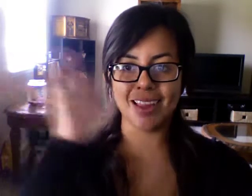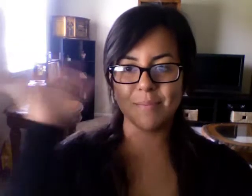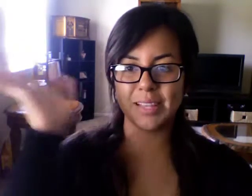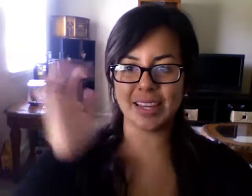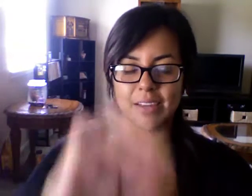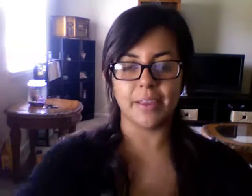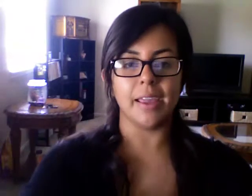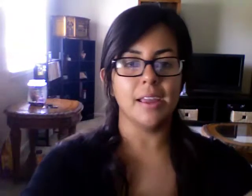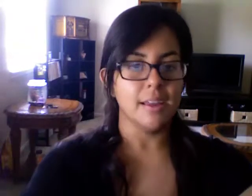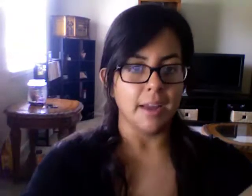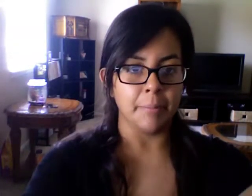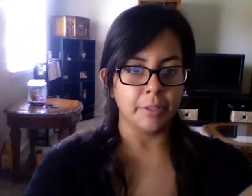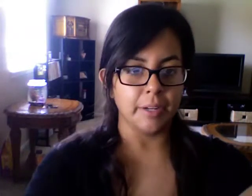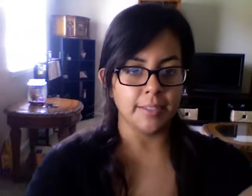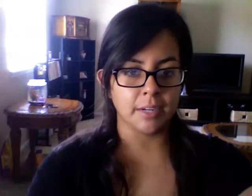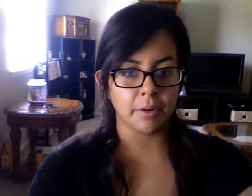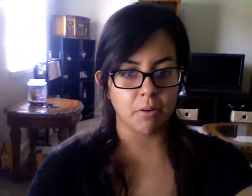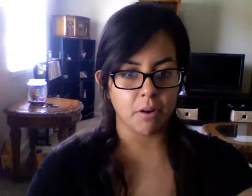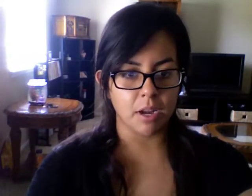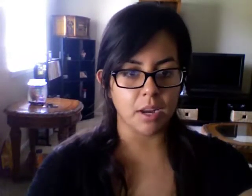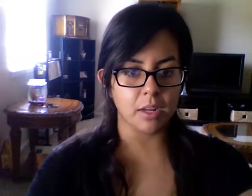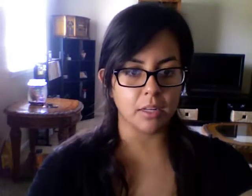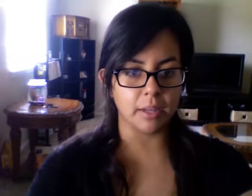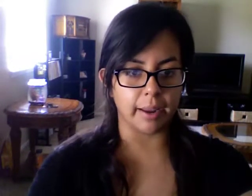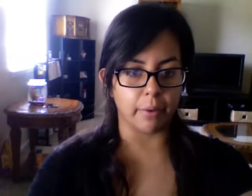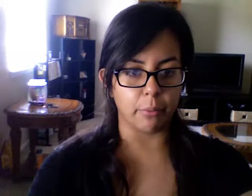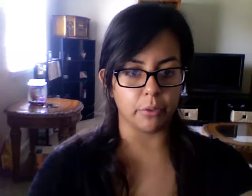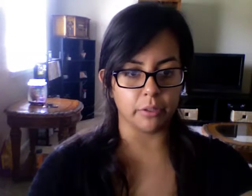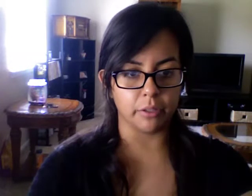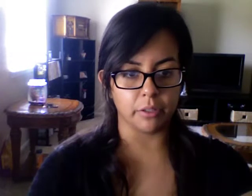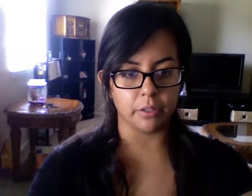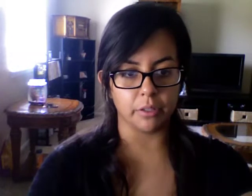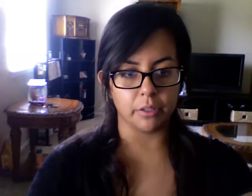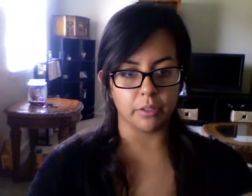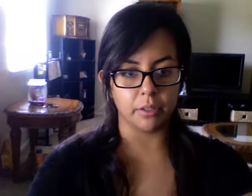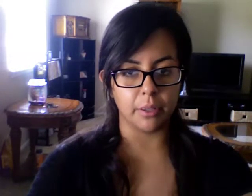Hi, Emily. Okay, I'm gonna go ahead and start recording now.